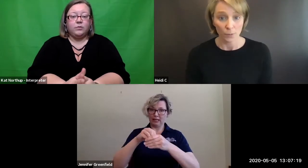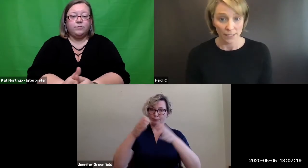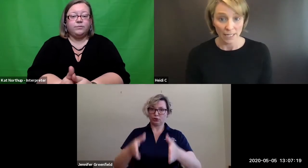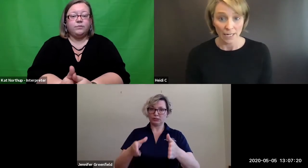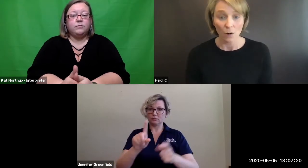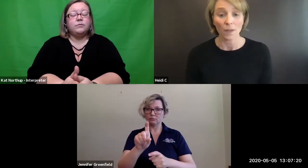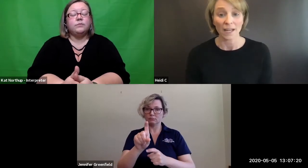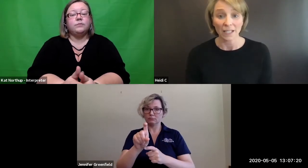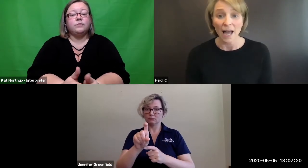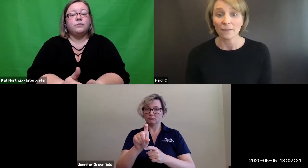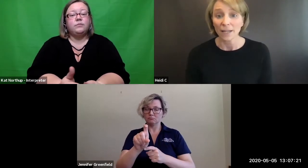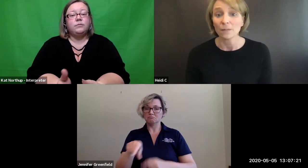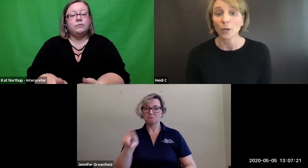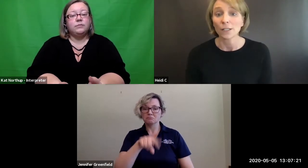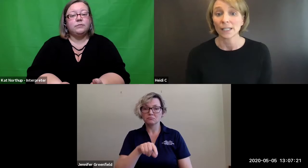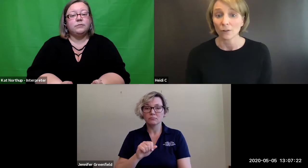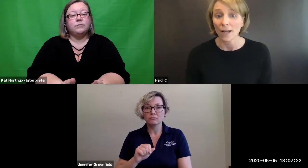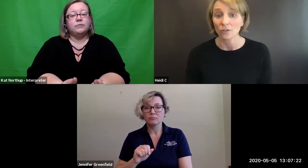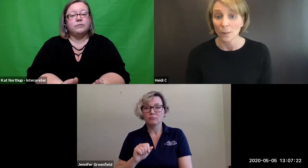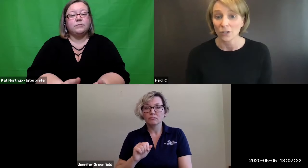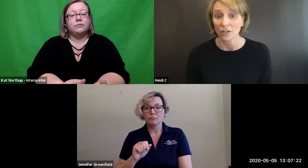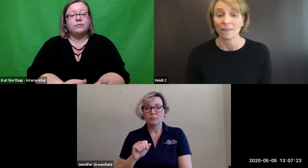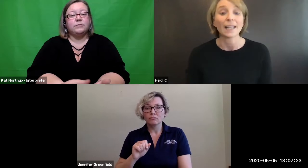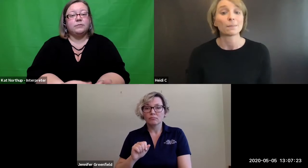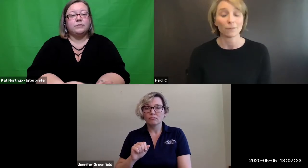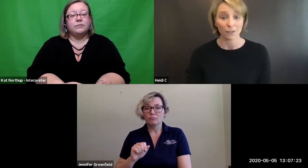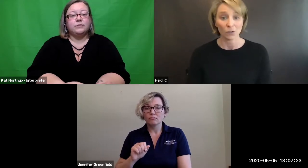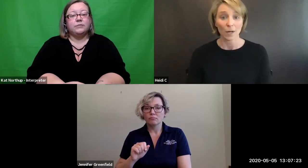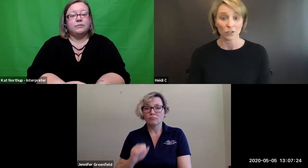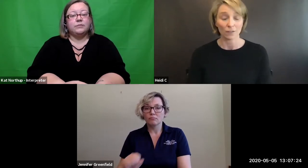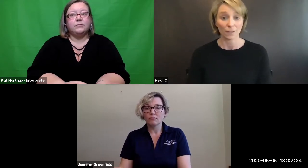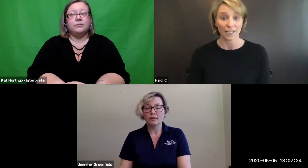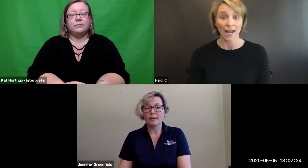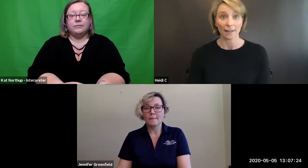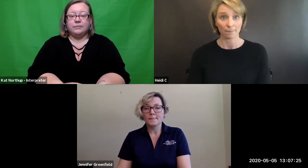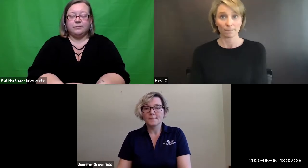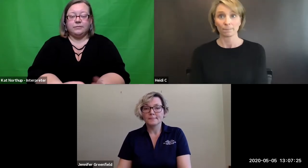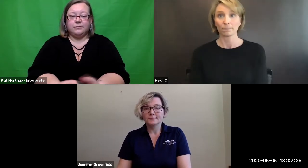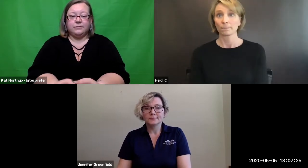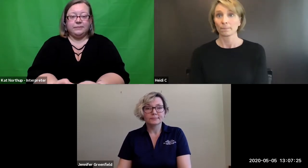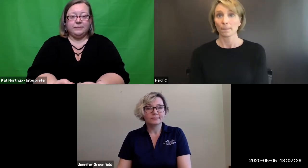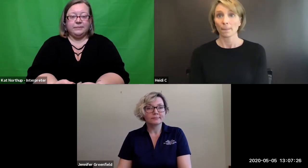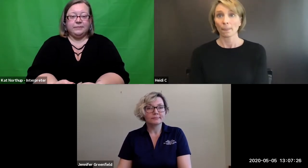are proceeding with a live in-person graduation. That's my first question for today.